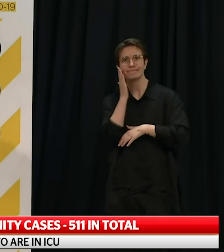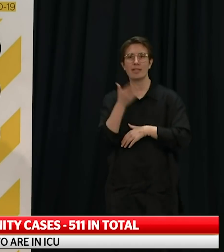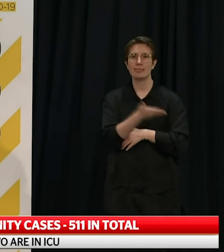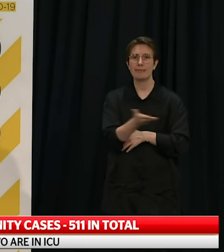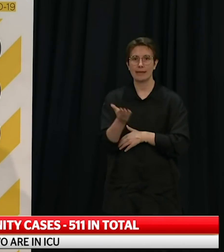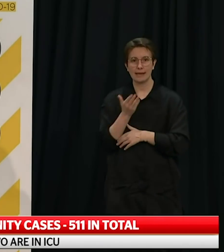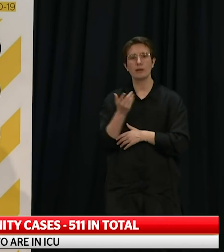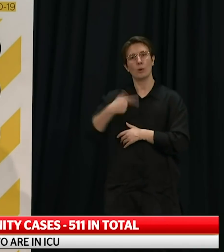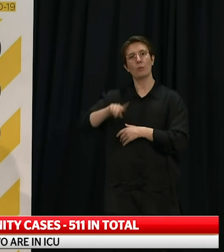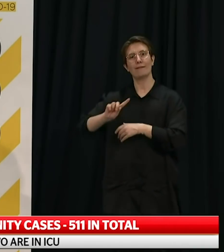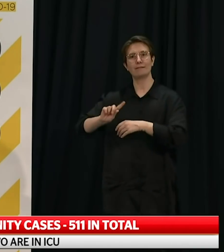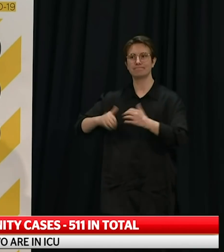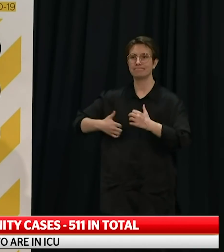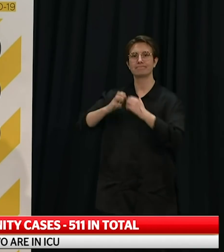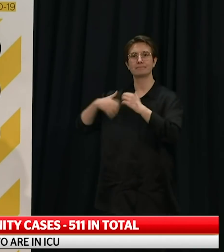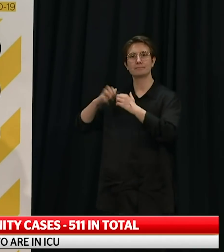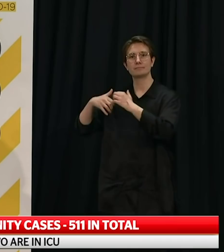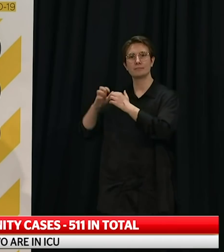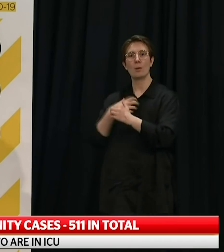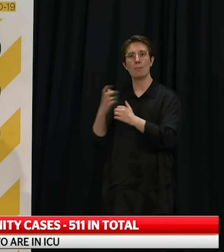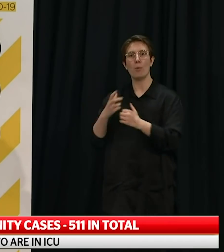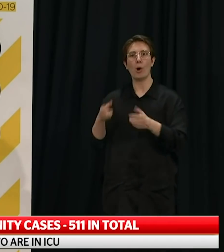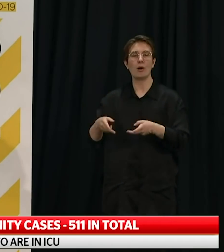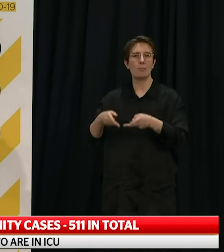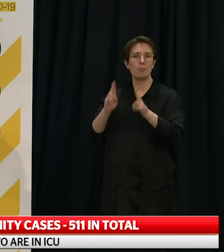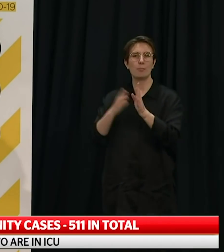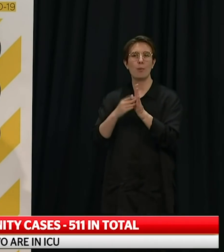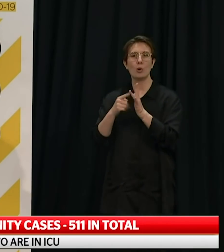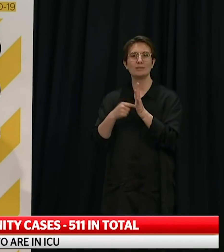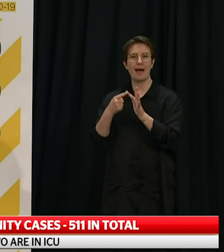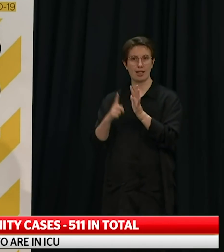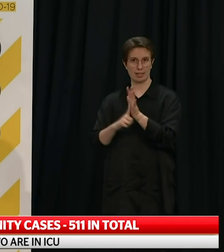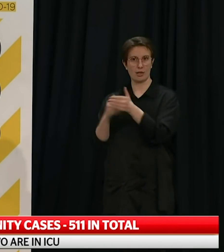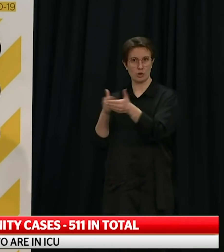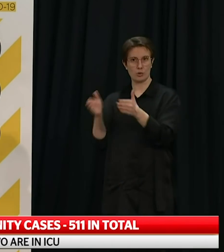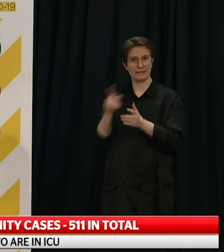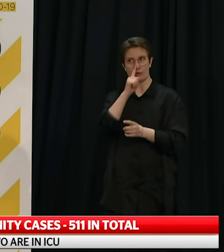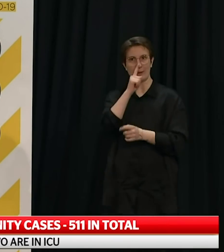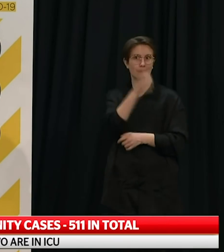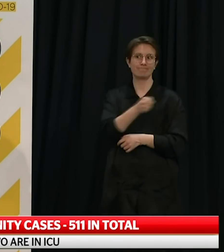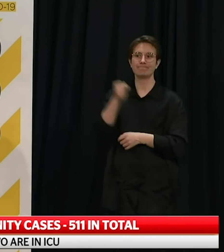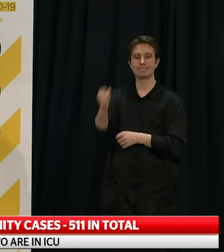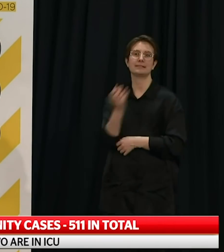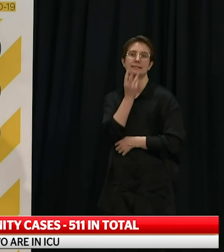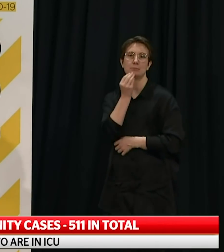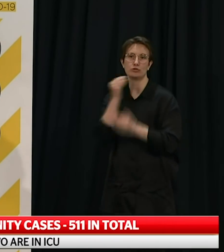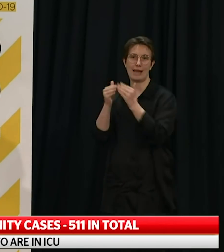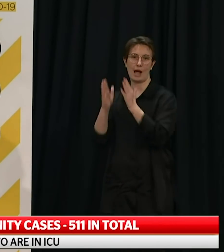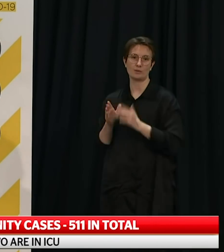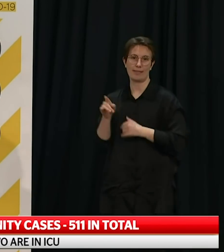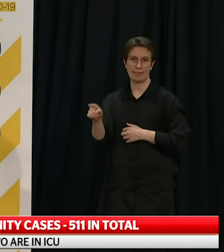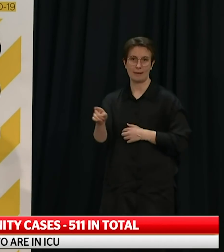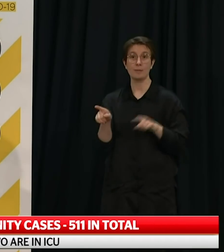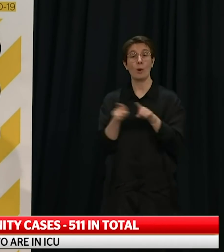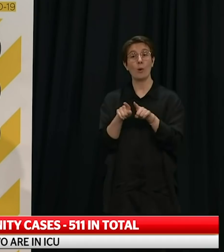mention last week as well, the 3 Auckland Metro DHBs are vaccinating those who are homeless via a range of mechanisms, including Auckland City Missions